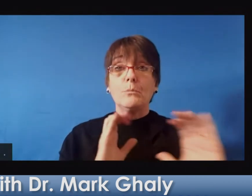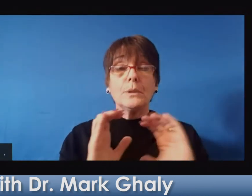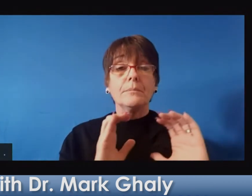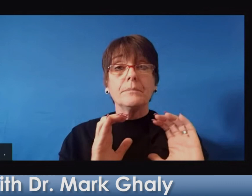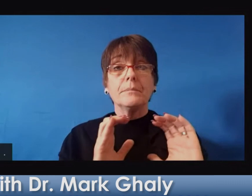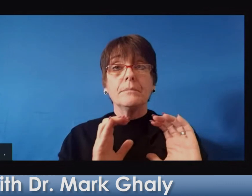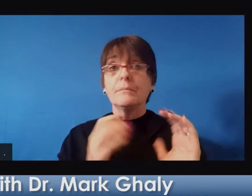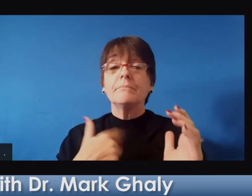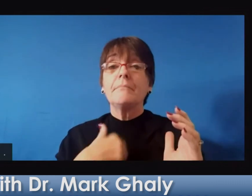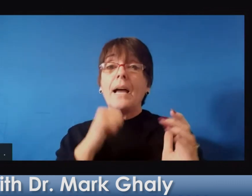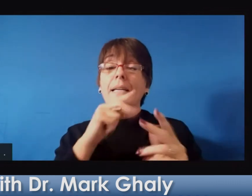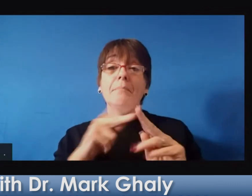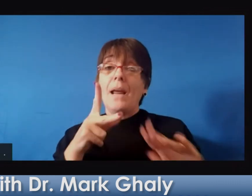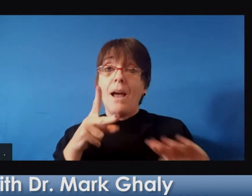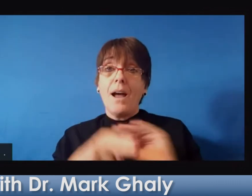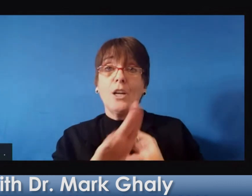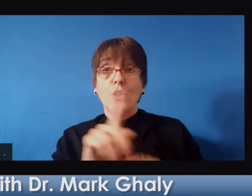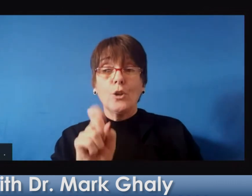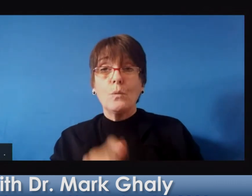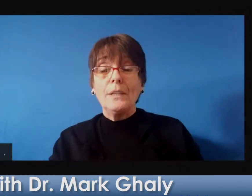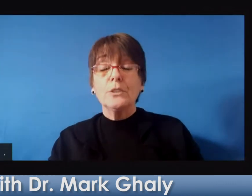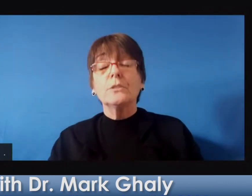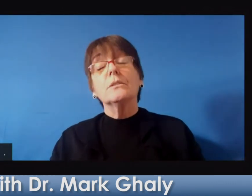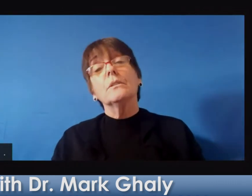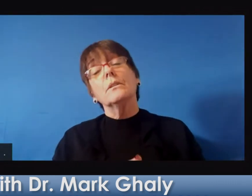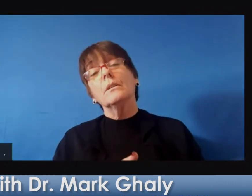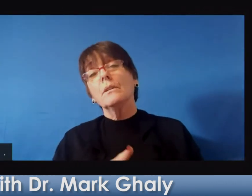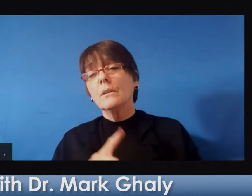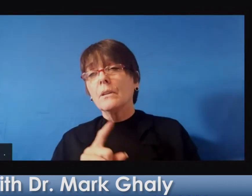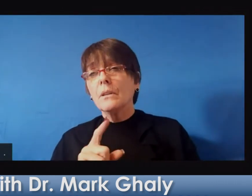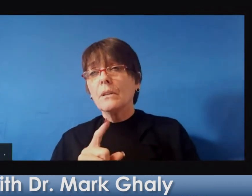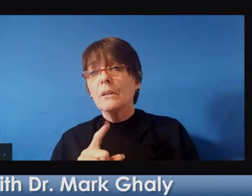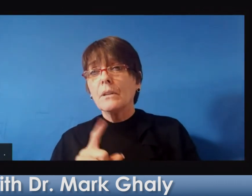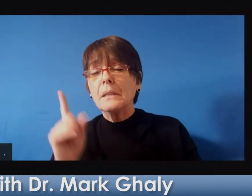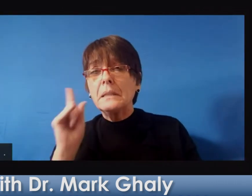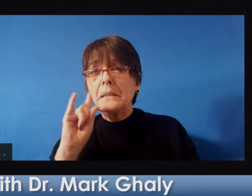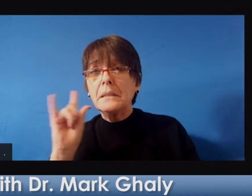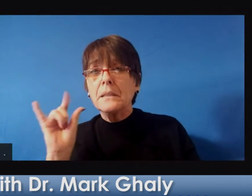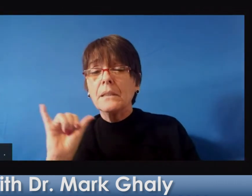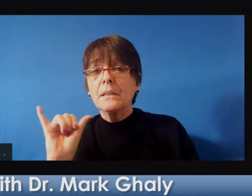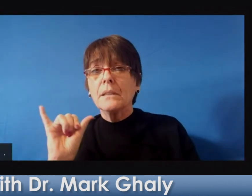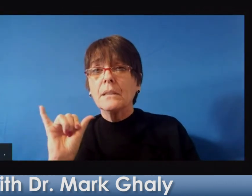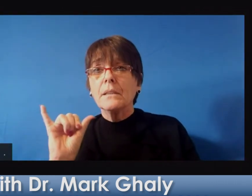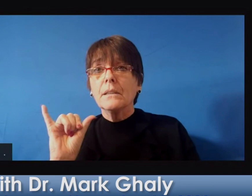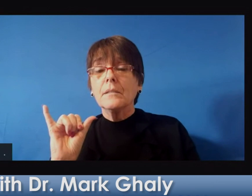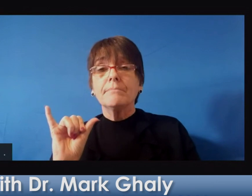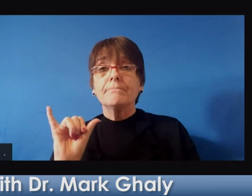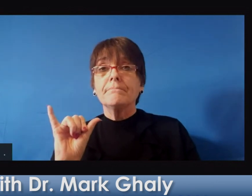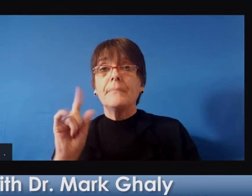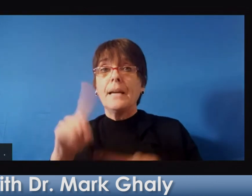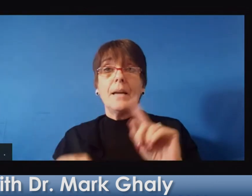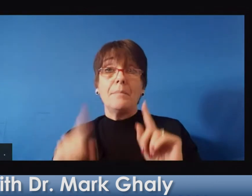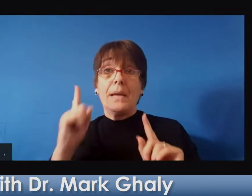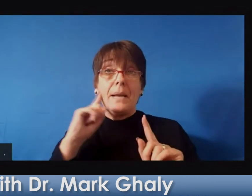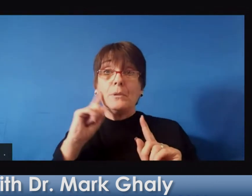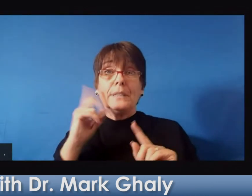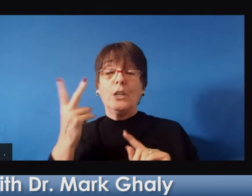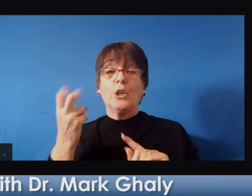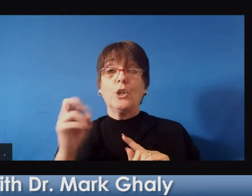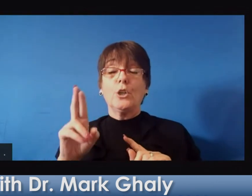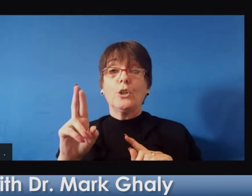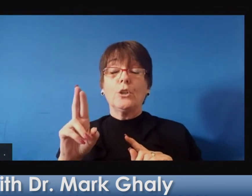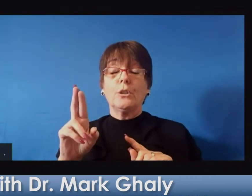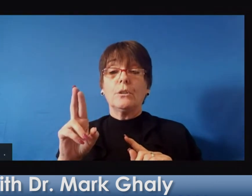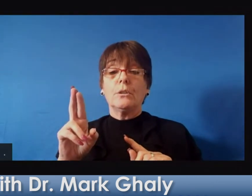go ahead. I didn't mean to cut off your question. I don't know, just kind of like at the dinner table, you know, and people are trying to make plans for Thanksgiving.